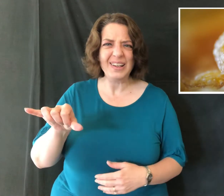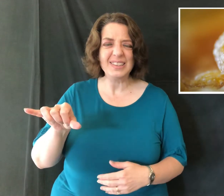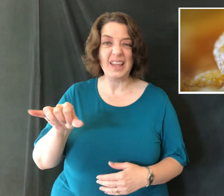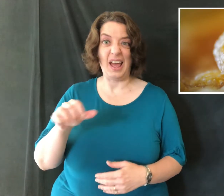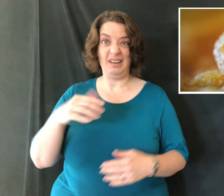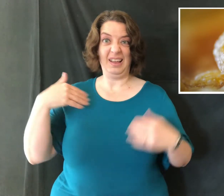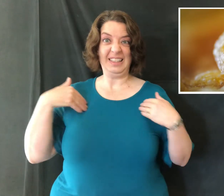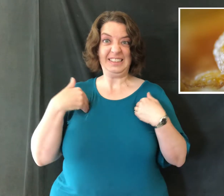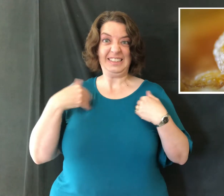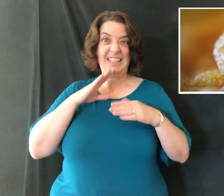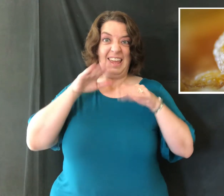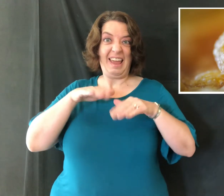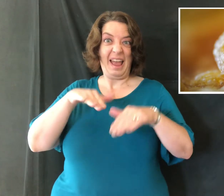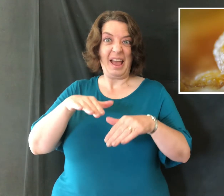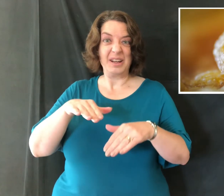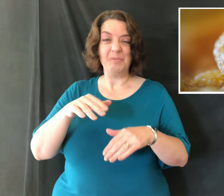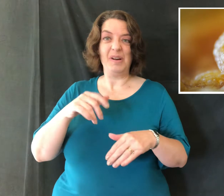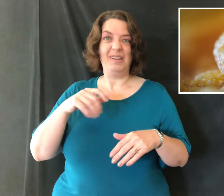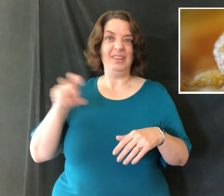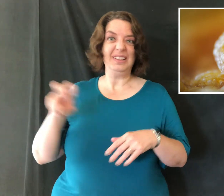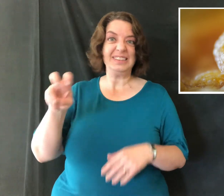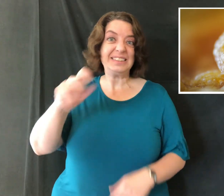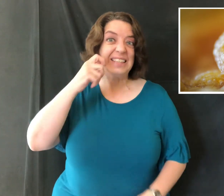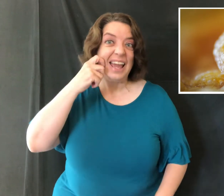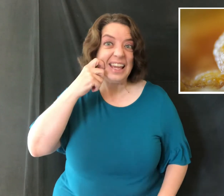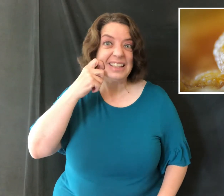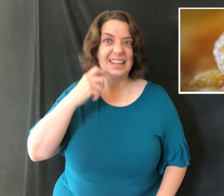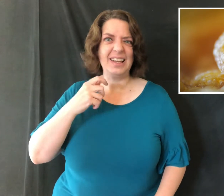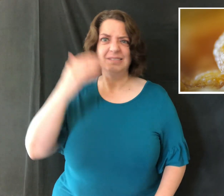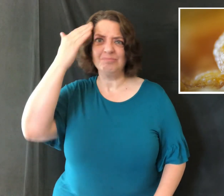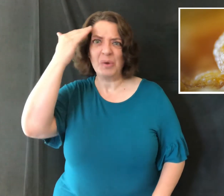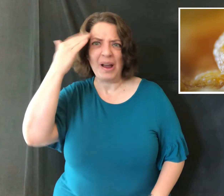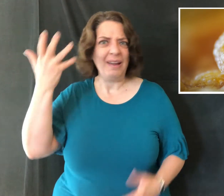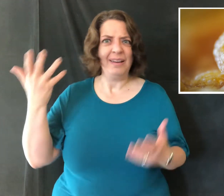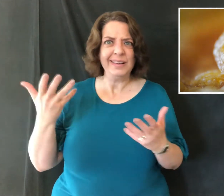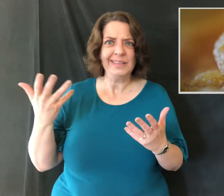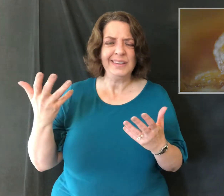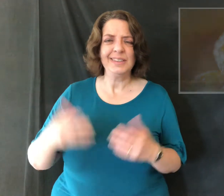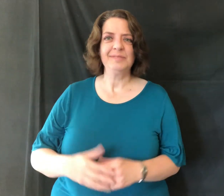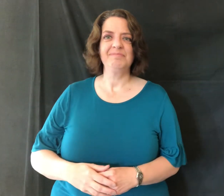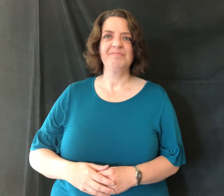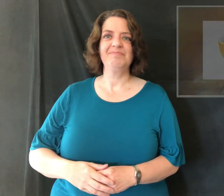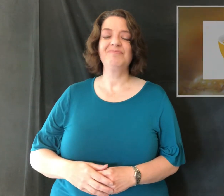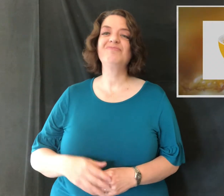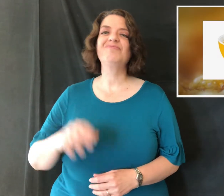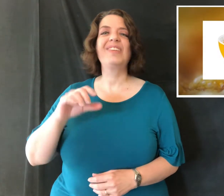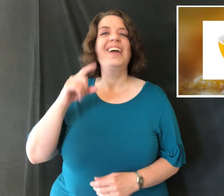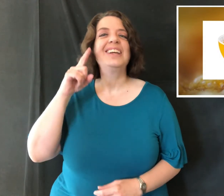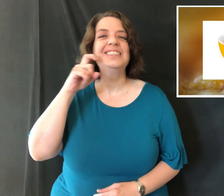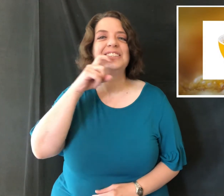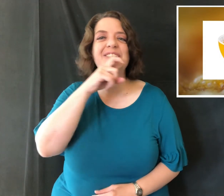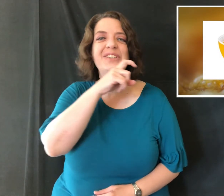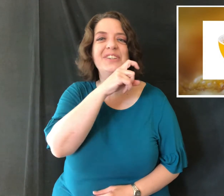What is that? Is this some sort of sea animal, snake skin, a brain? It's